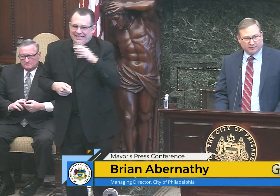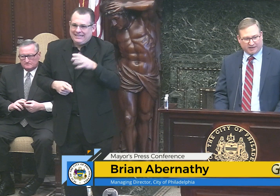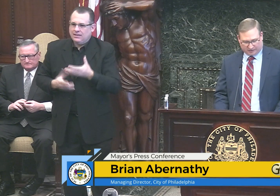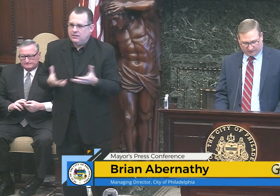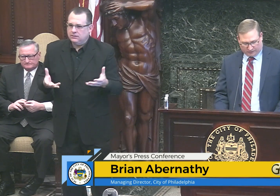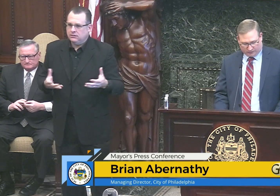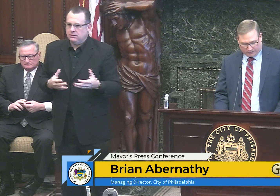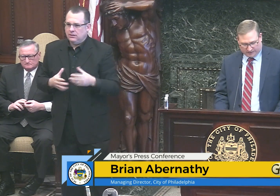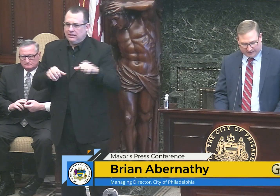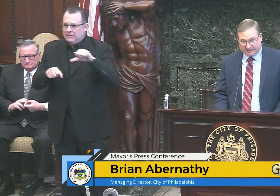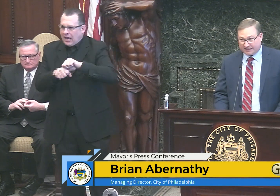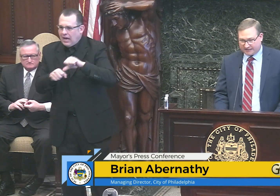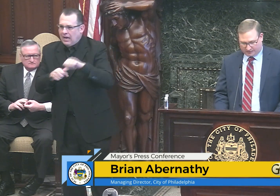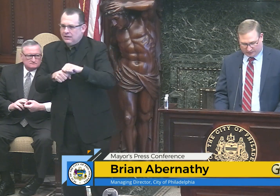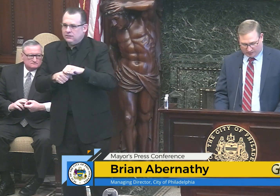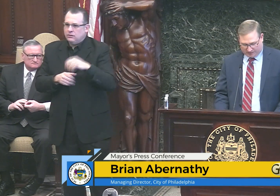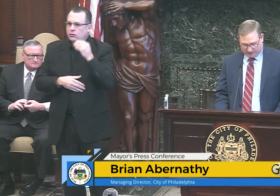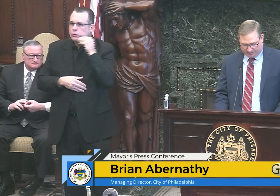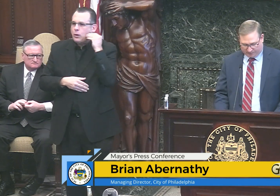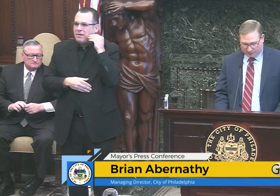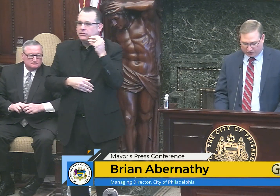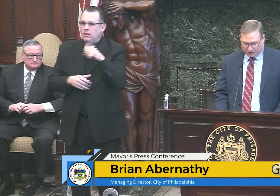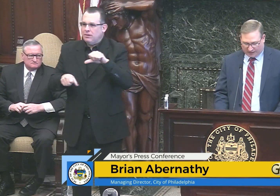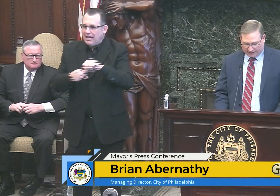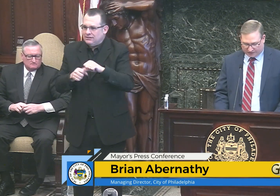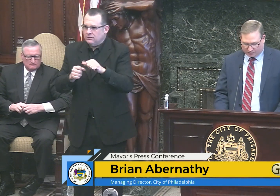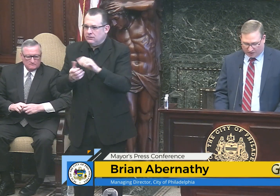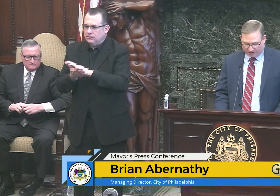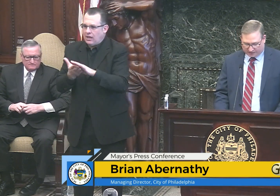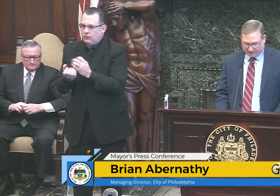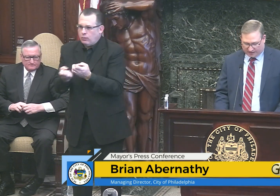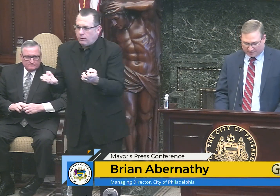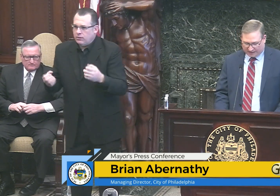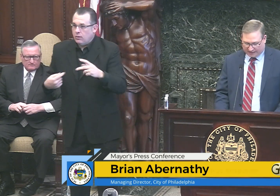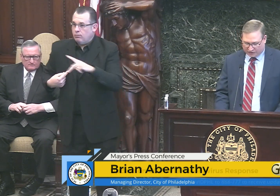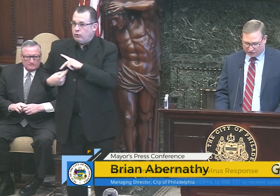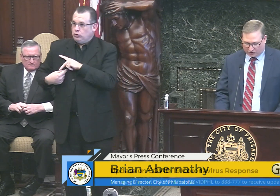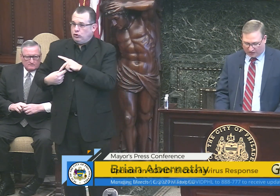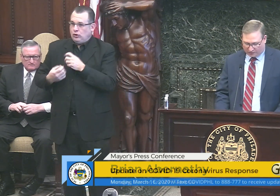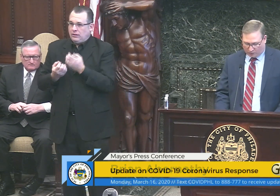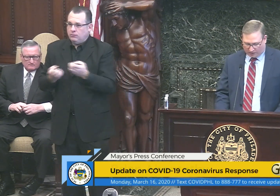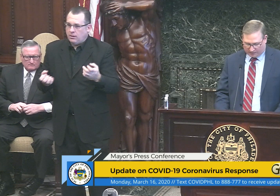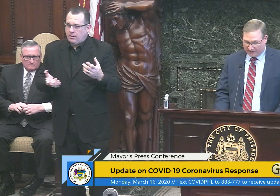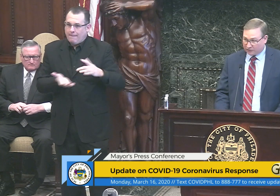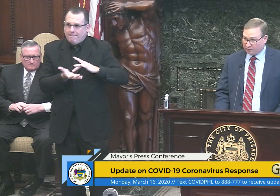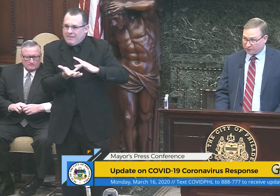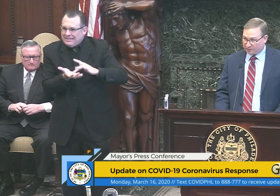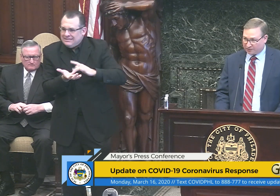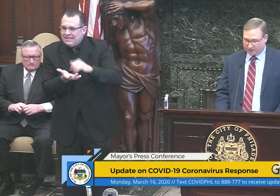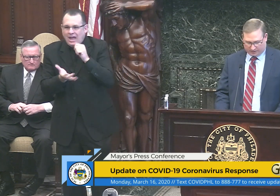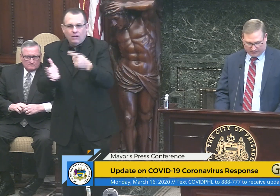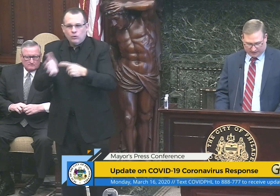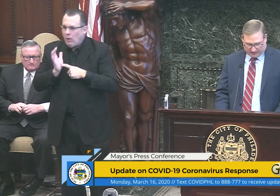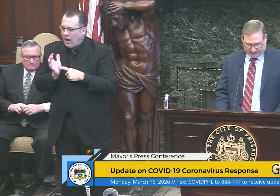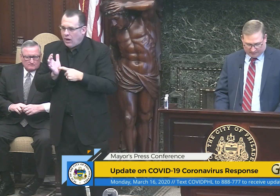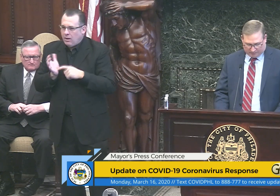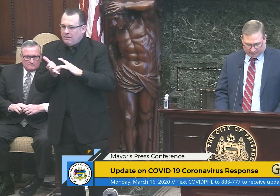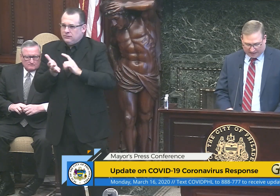fuel, domestic fuel, sanitary equipment, personal hygiene products and medication not requiring medical